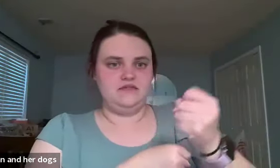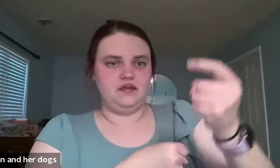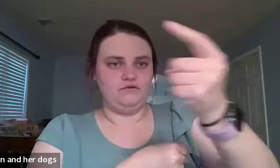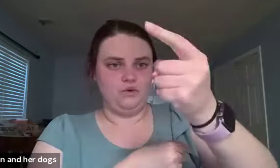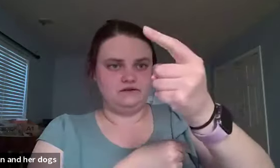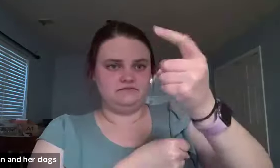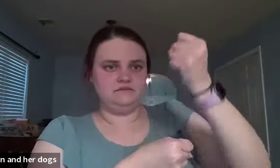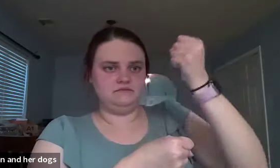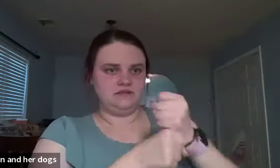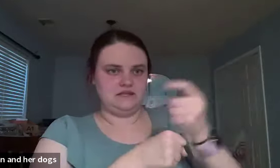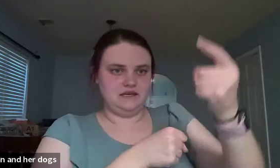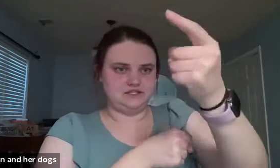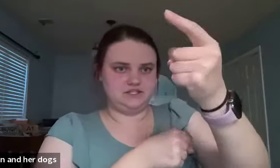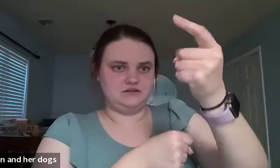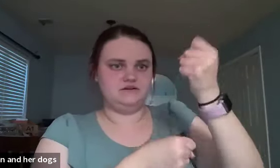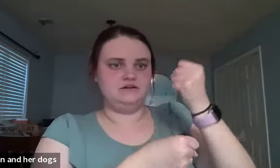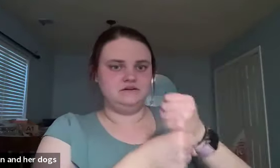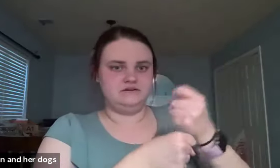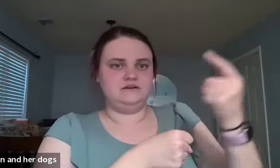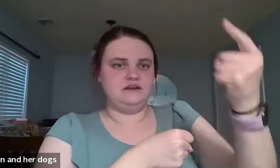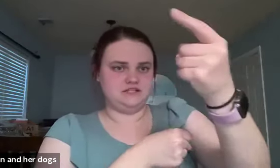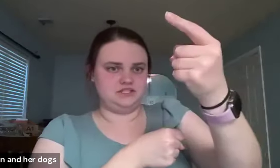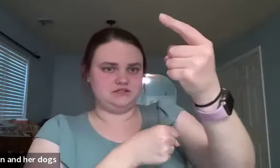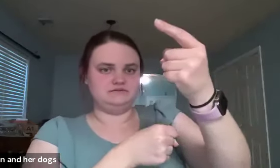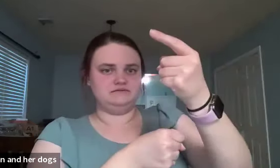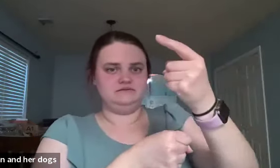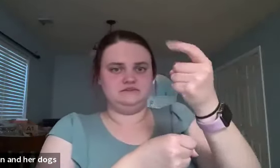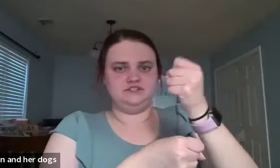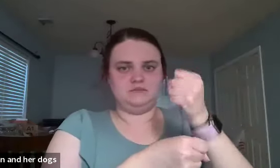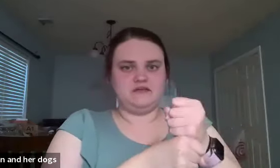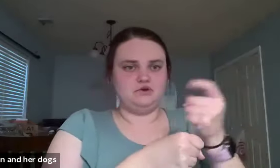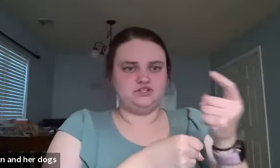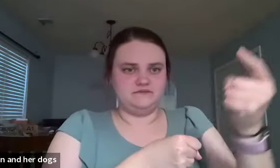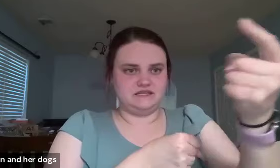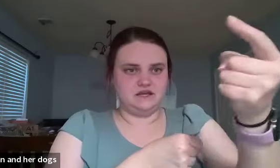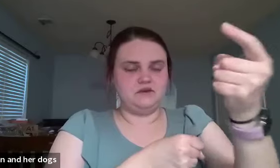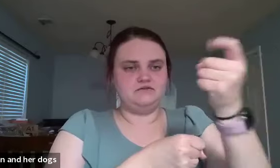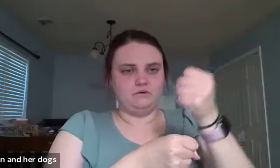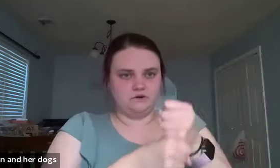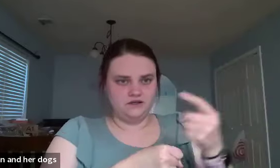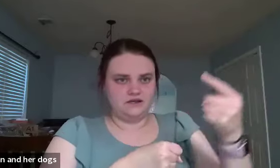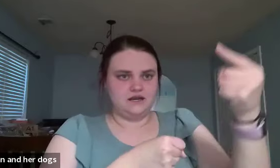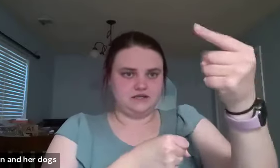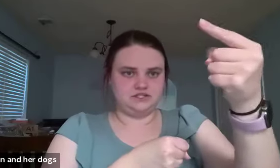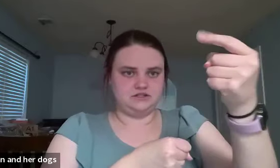and then go 1 next year, next year. So you make that motion of it's like coming forward next